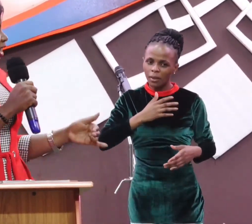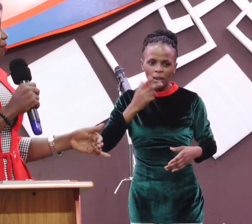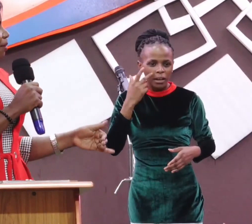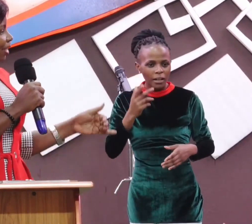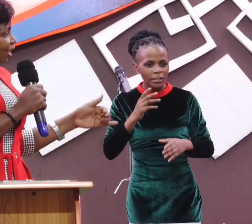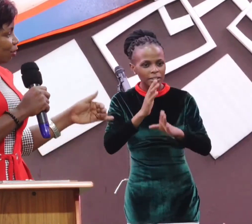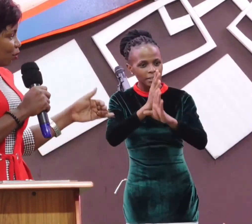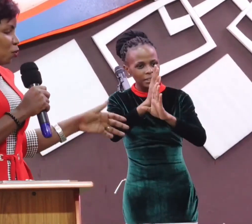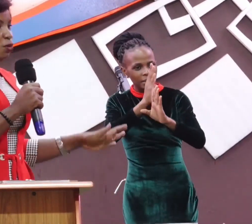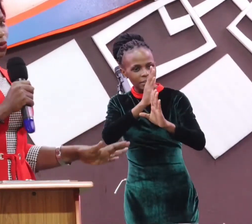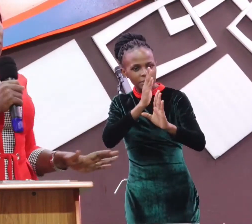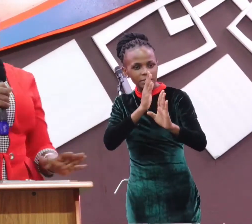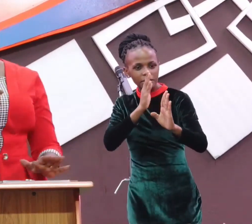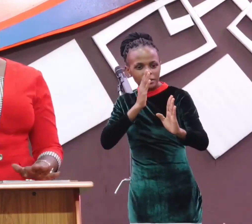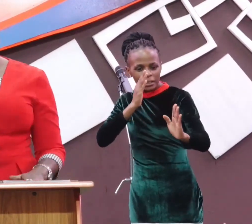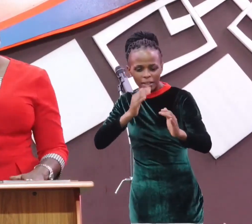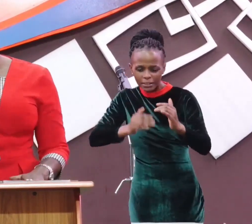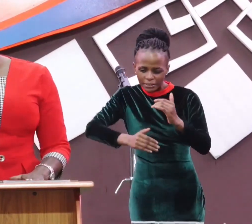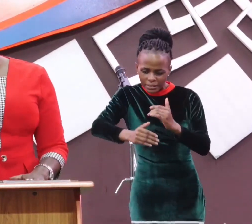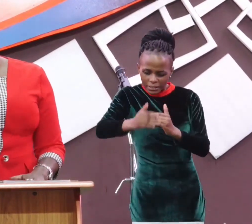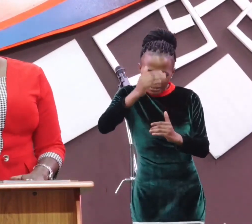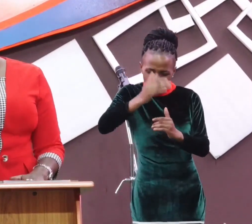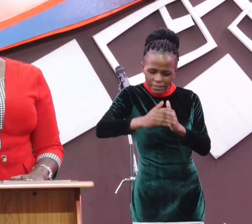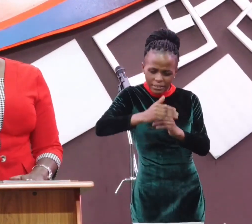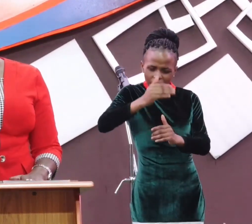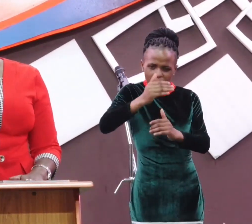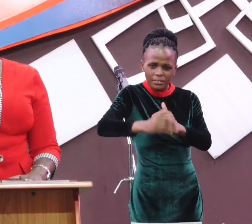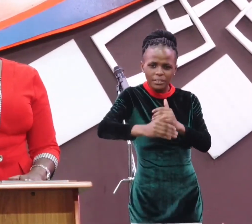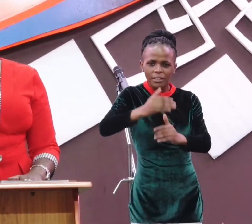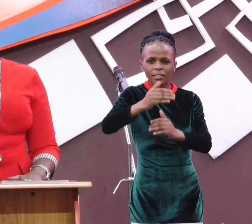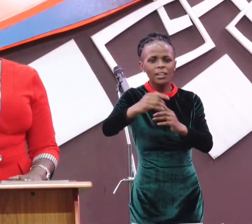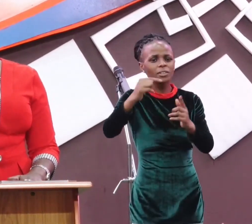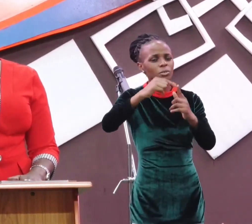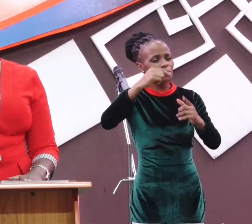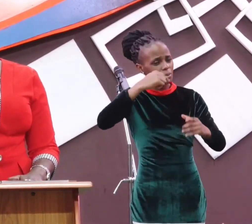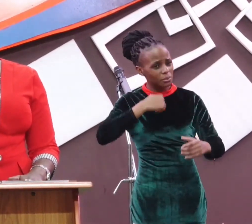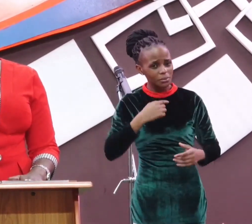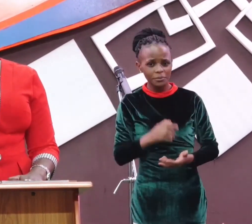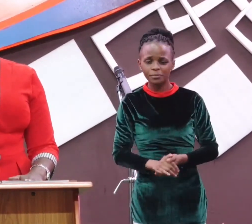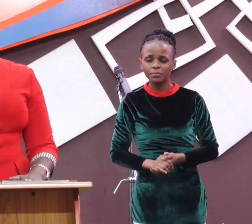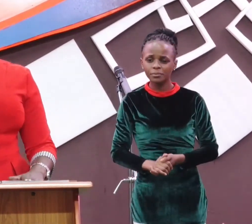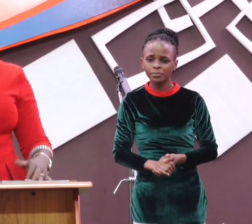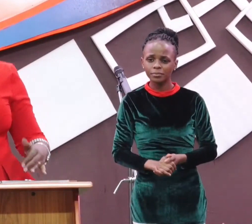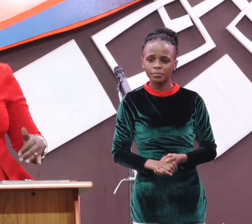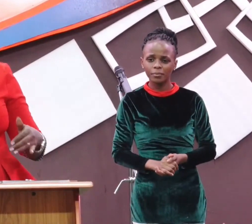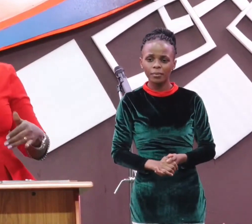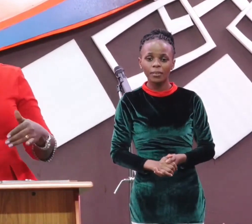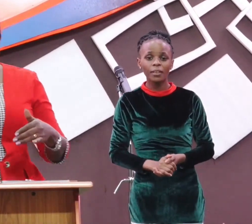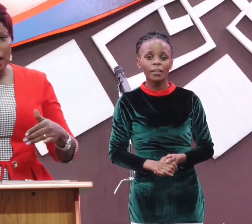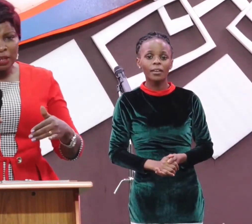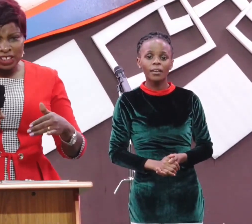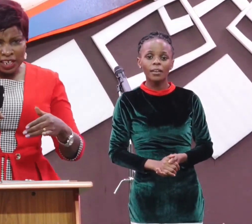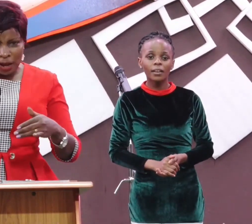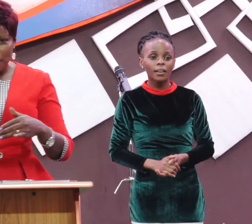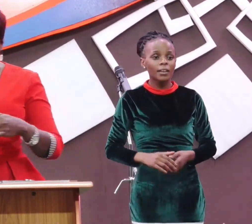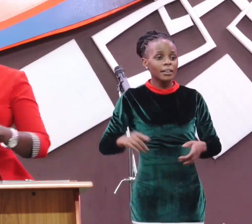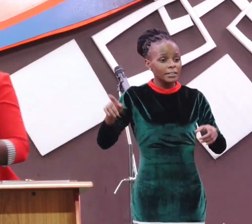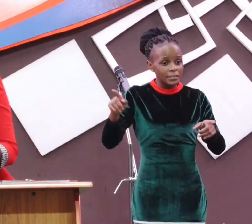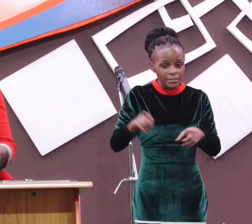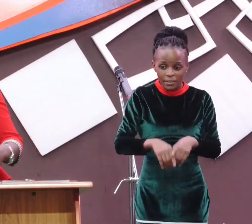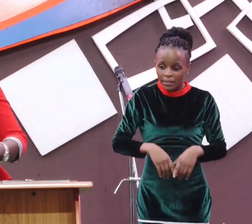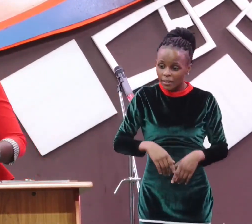ndaba line etambula banaatera okuntuukako. And I was seeing the line was moving and they were about to reach me. Abasajja